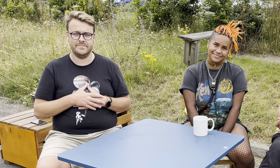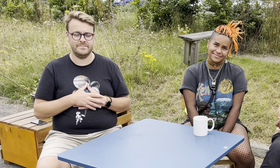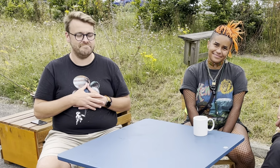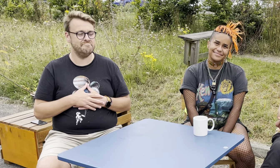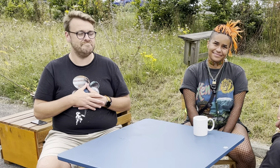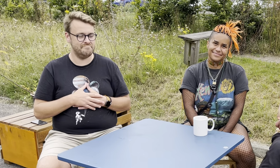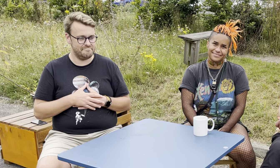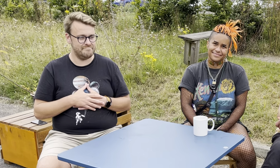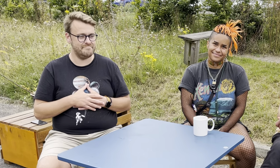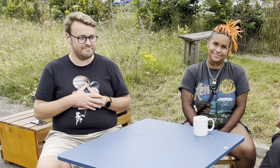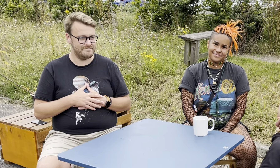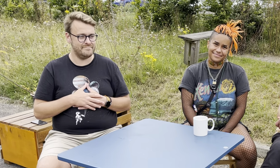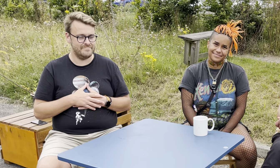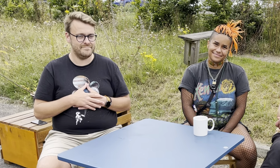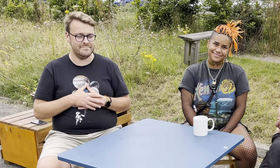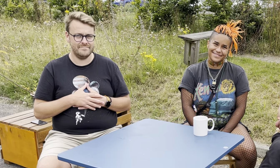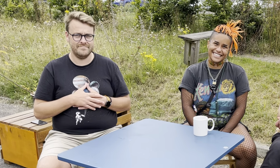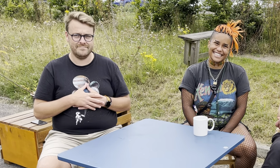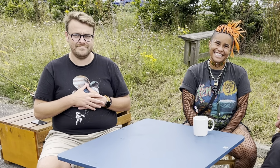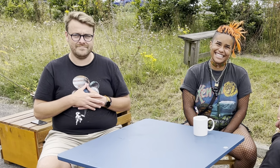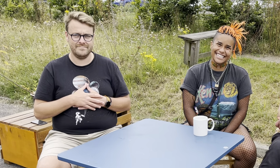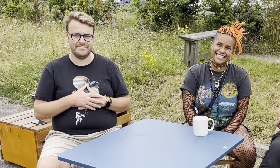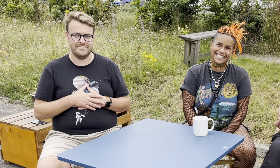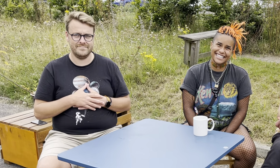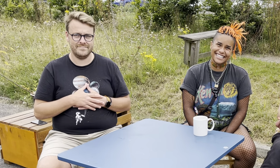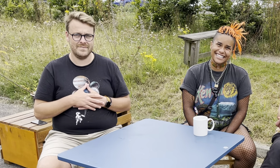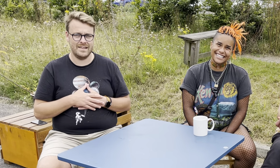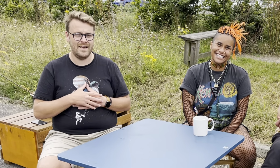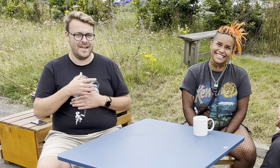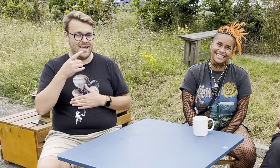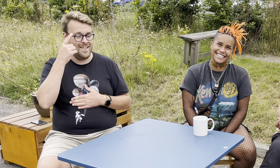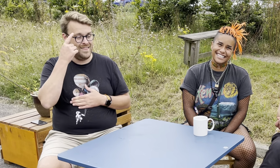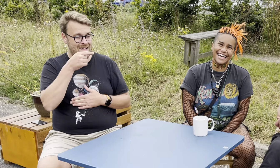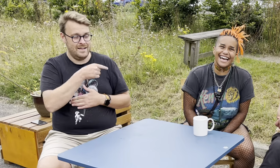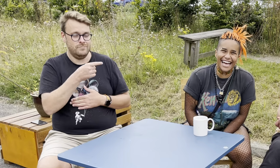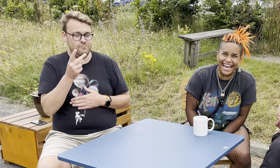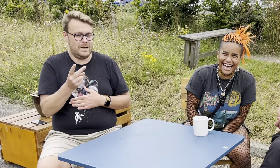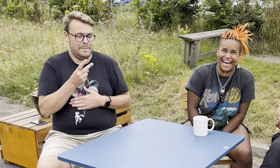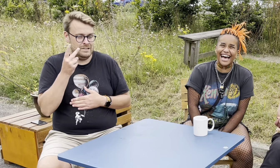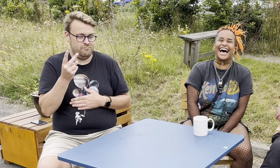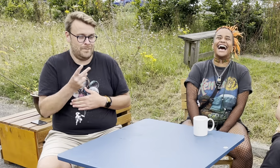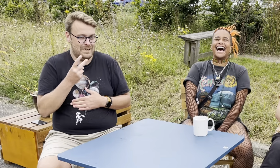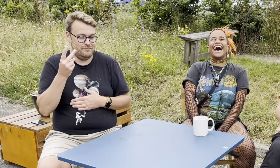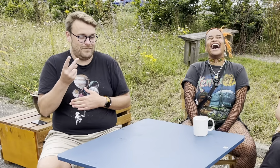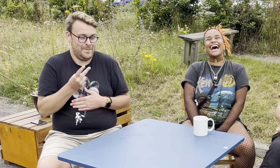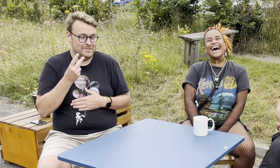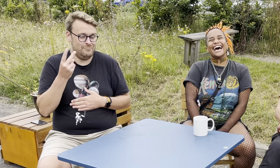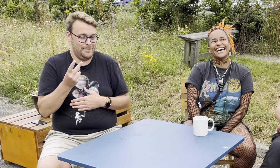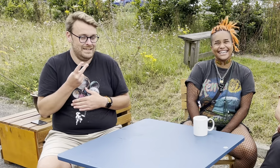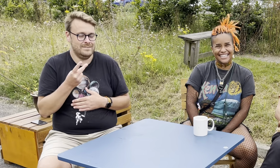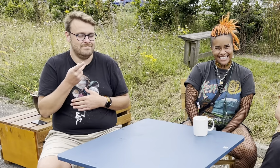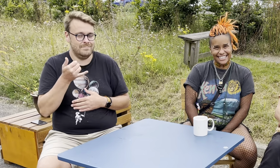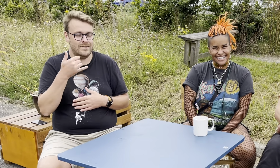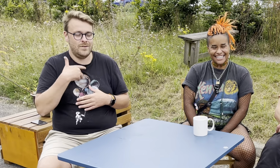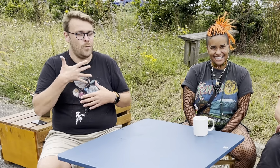interviews, so I think anyone watching always in interviews will either have to conclude that it's true or that there's a real kind of company line where we all have to say it. But it's a tribute to Emma, right?